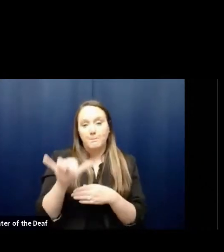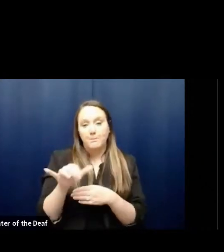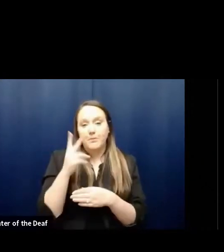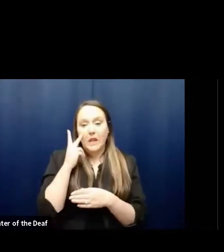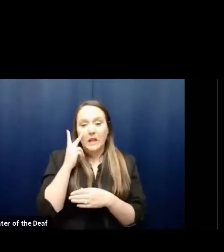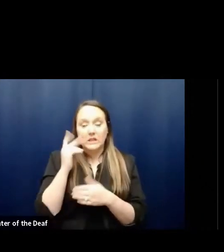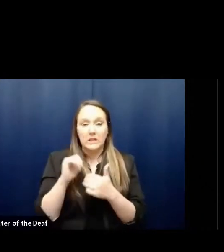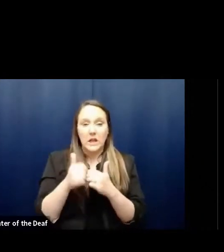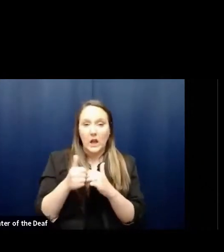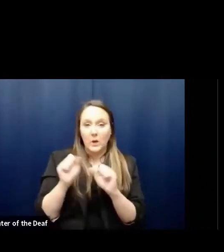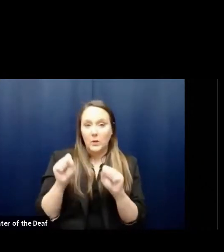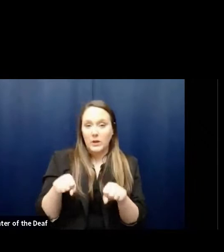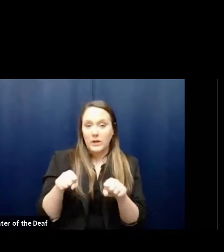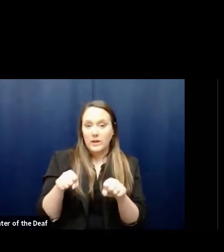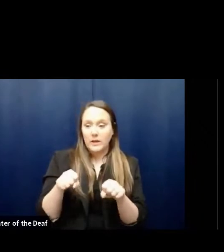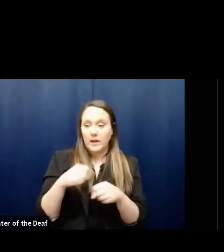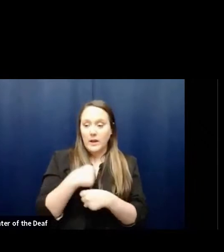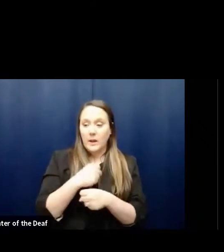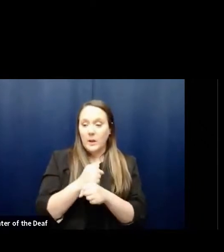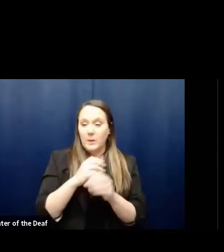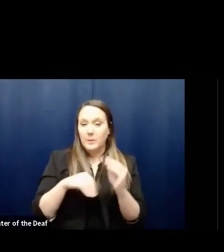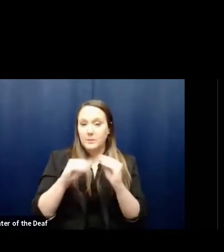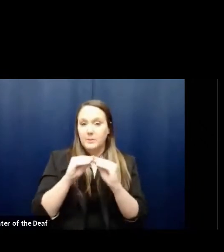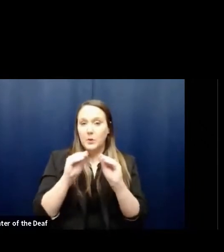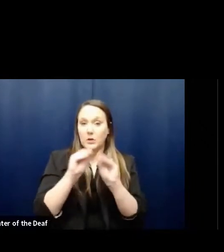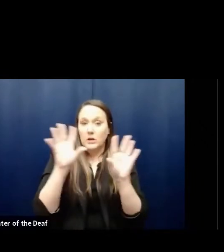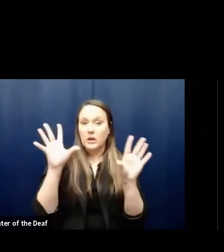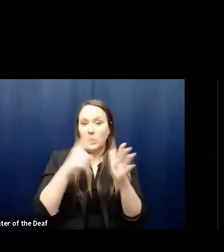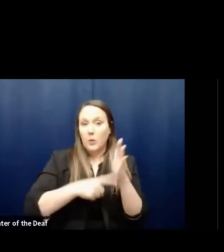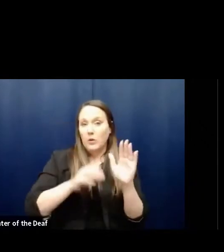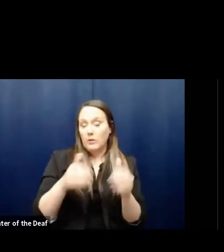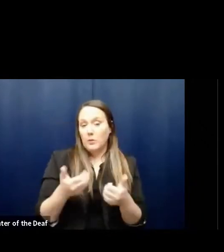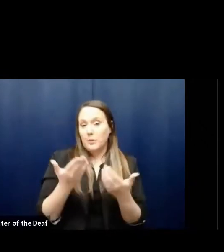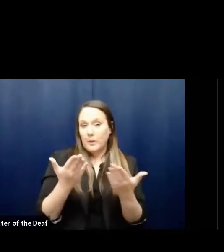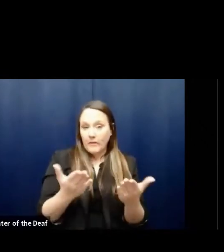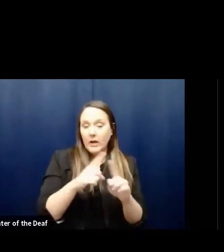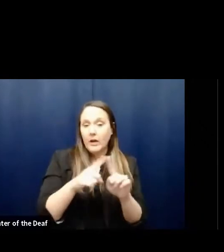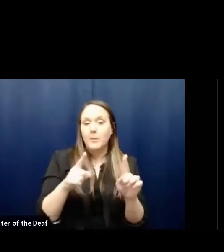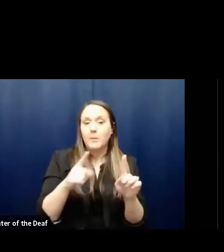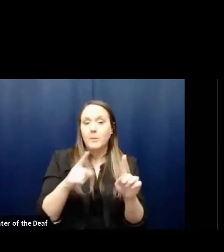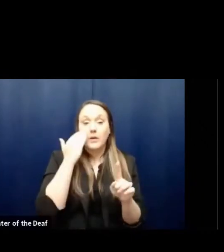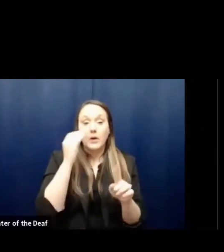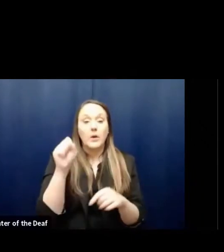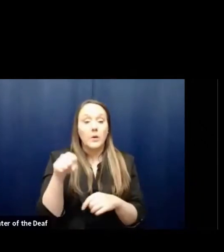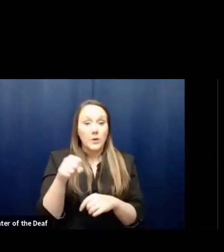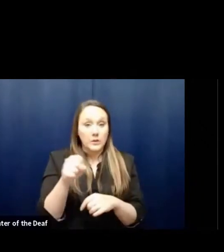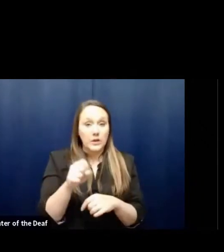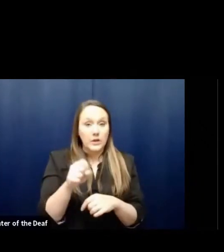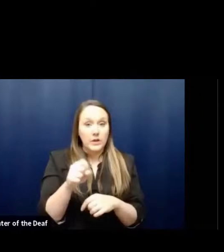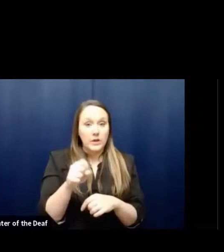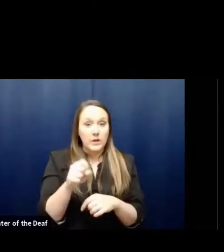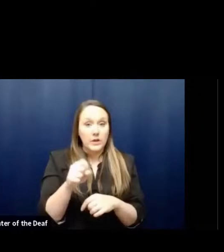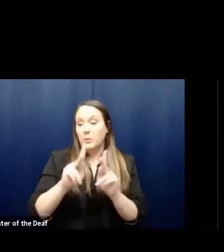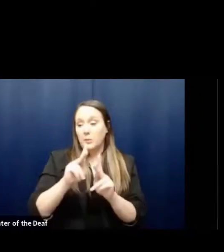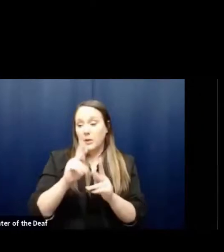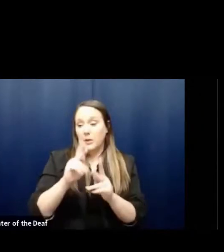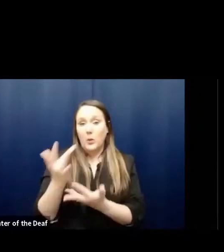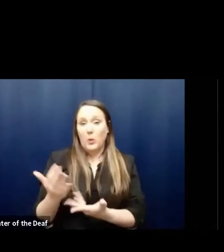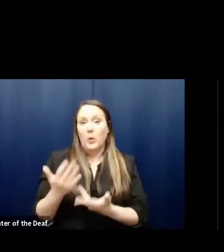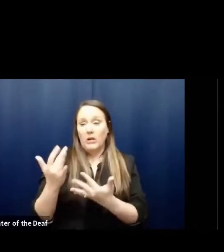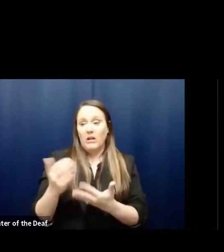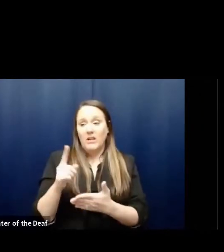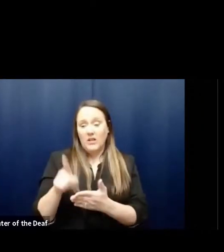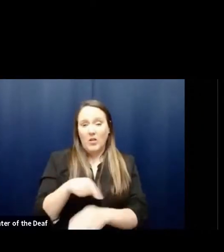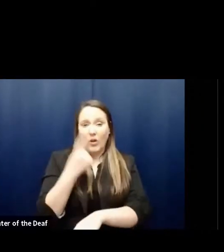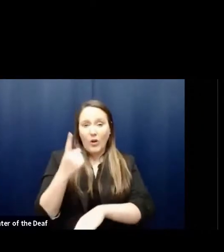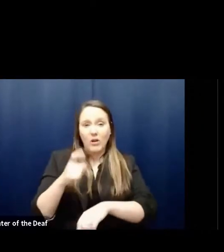there's a way that we can make it more clear in what we're providing. But just know that, yes, while there is absolutely people that are waiting a very long time, there's